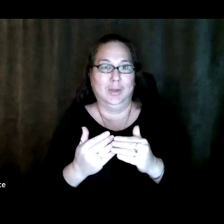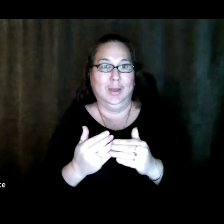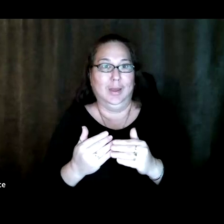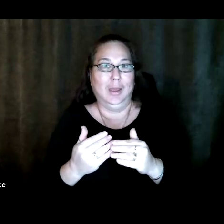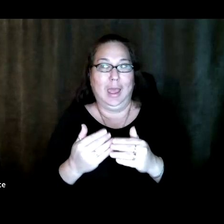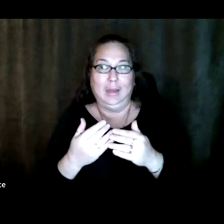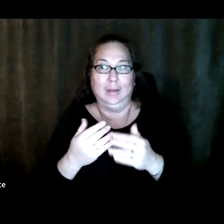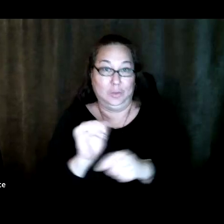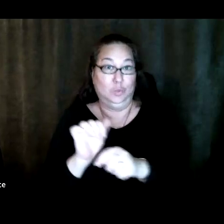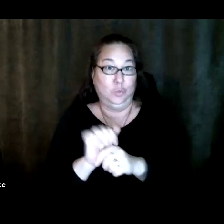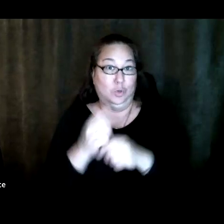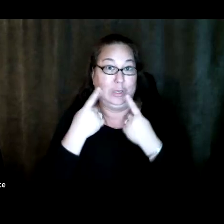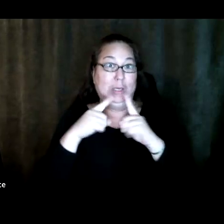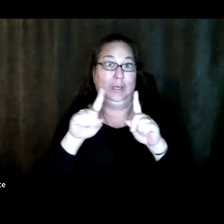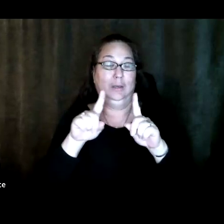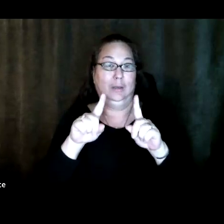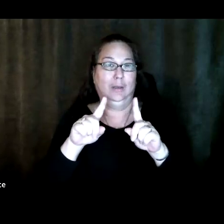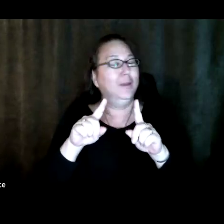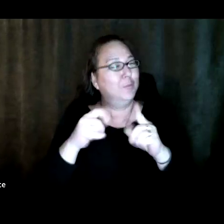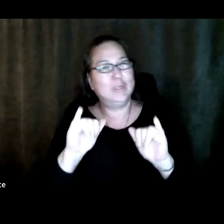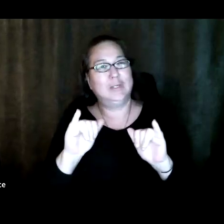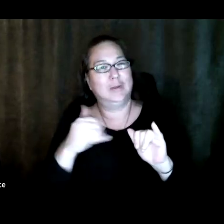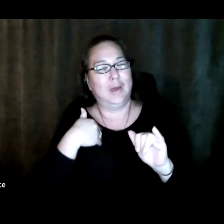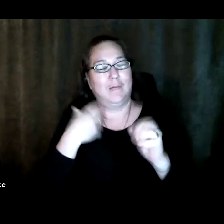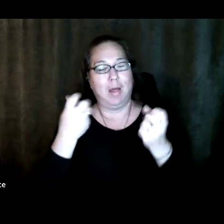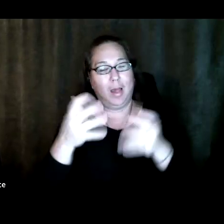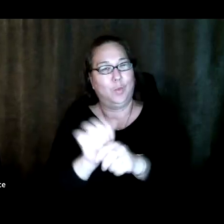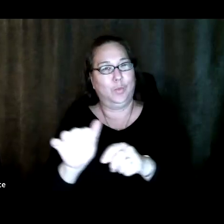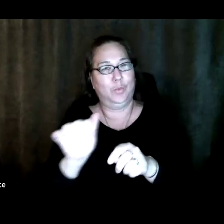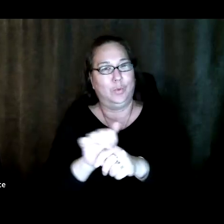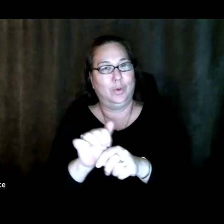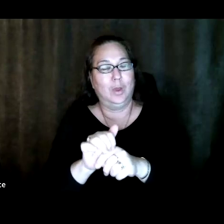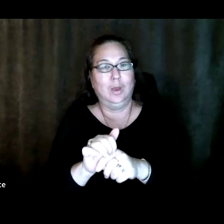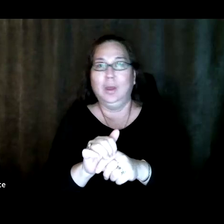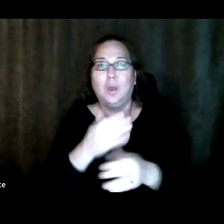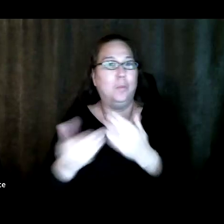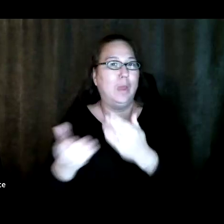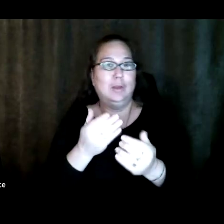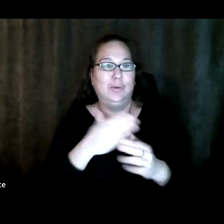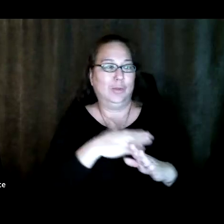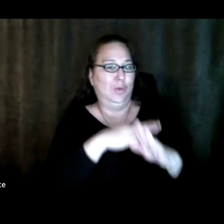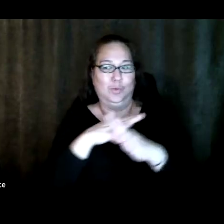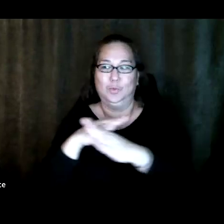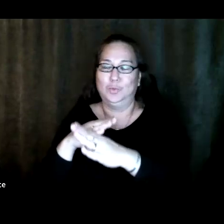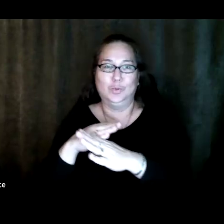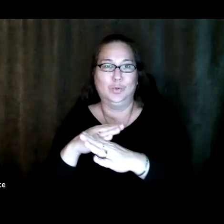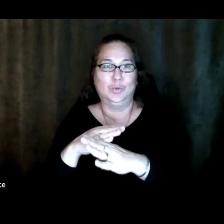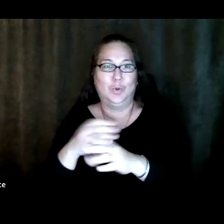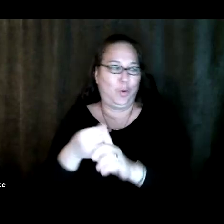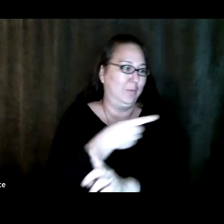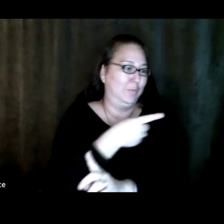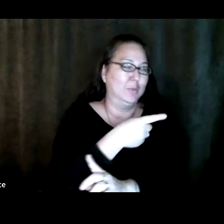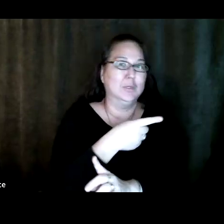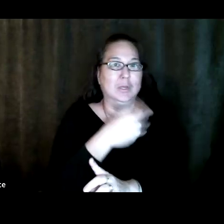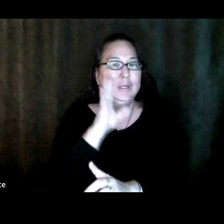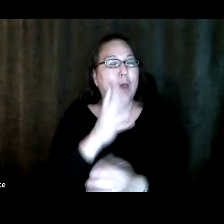still have a ways to go and many detours or adaptations to fully support the variety